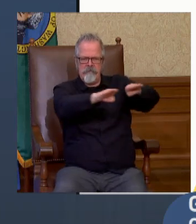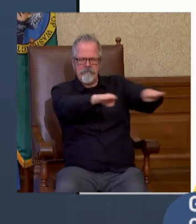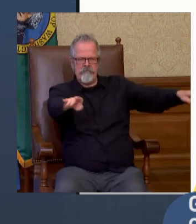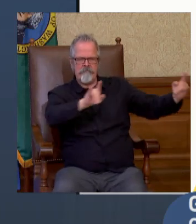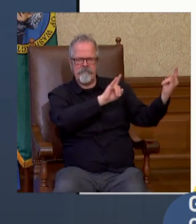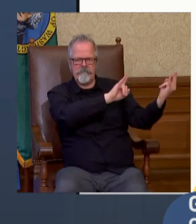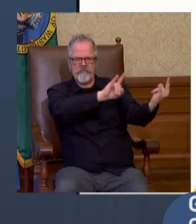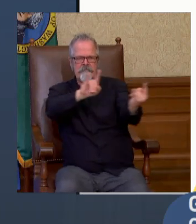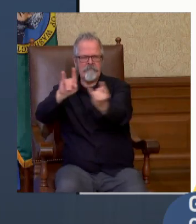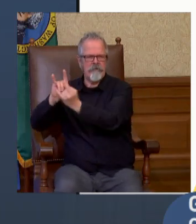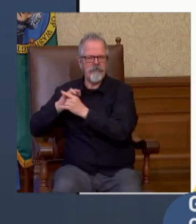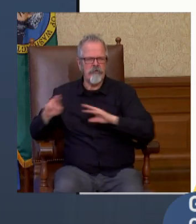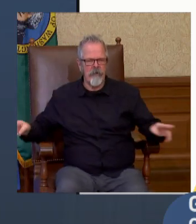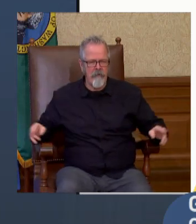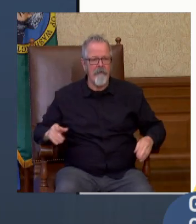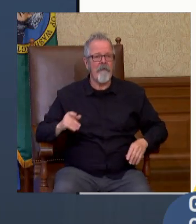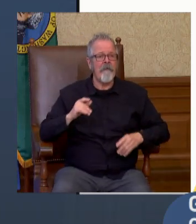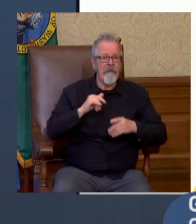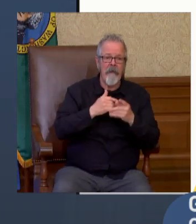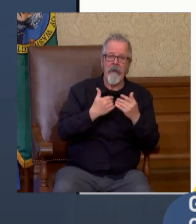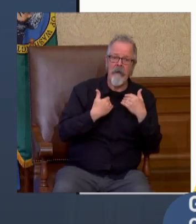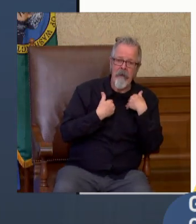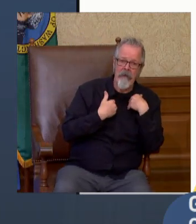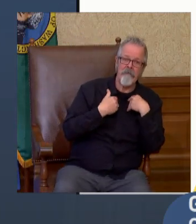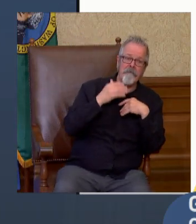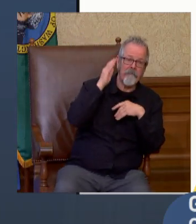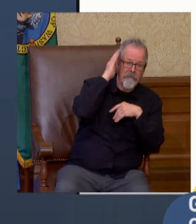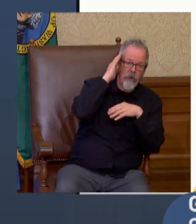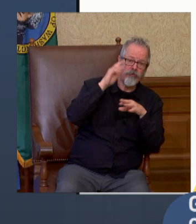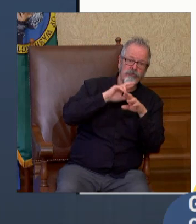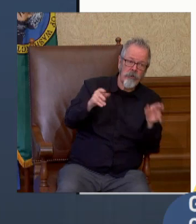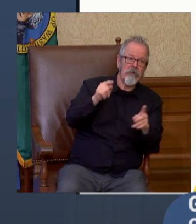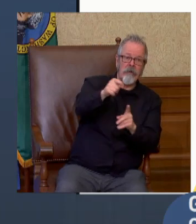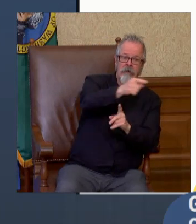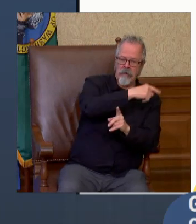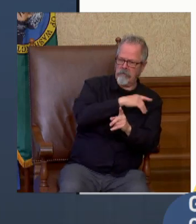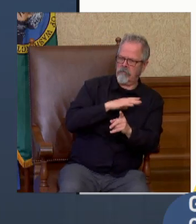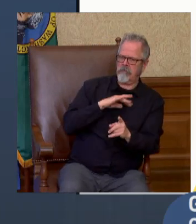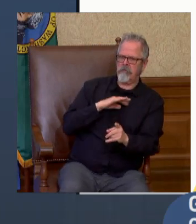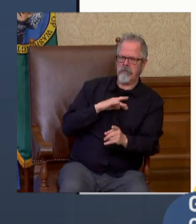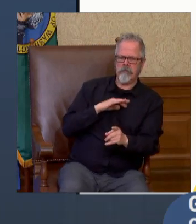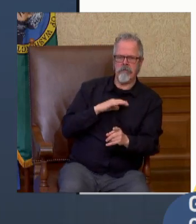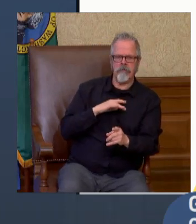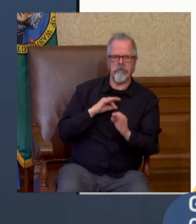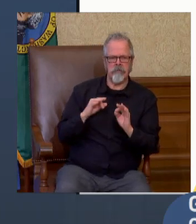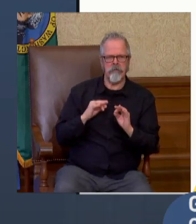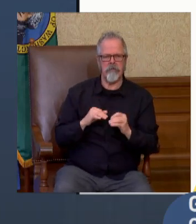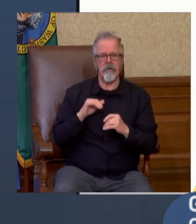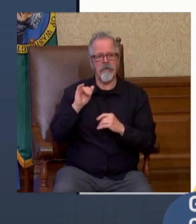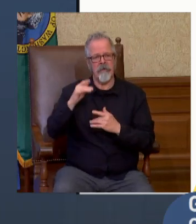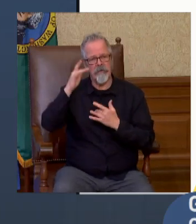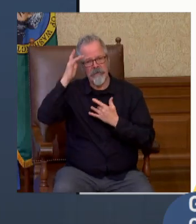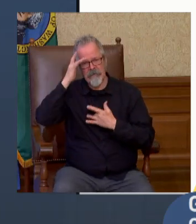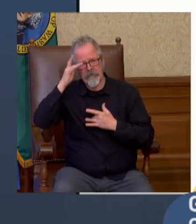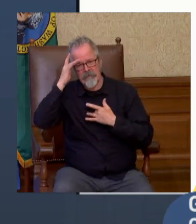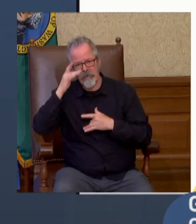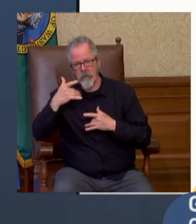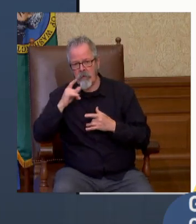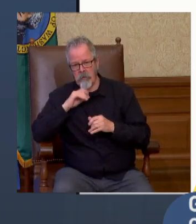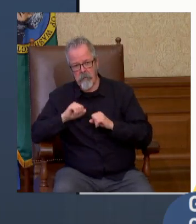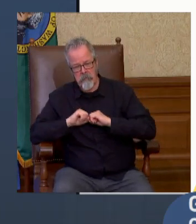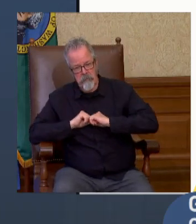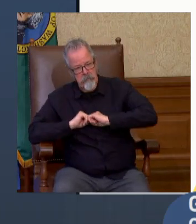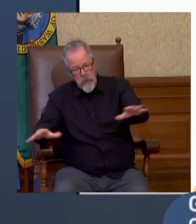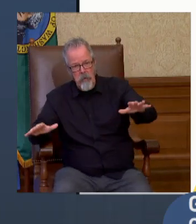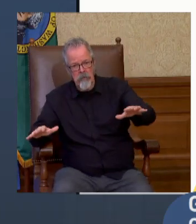That has happened in New York, it's happened in Louisiana, and we have to make sure that we have that maintenance. We also see a number of ventilators that